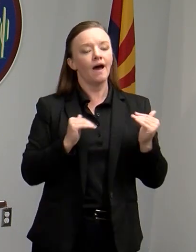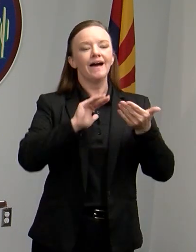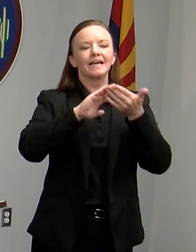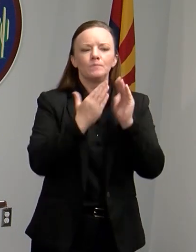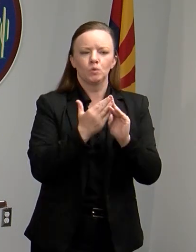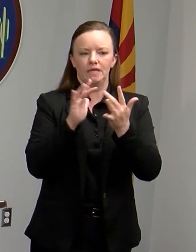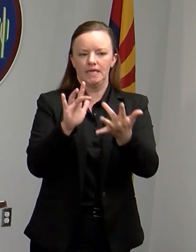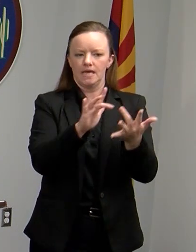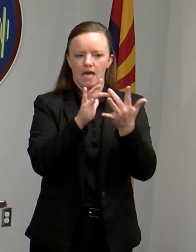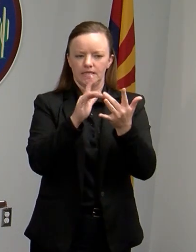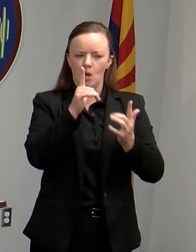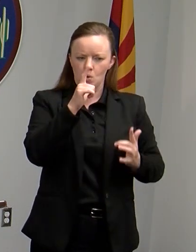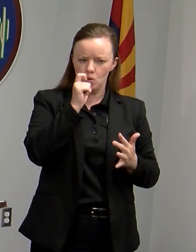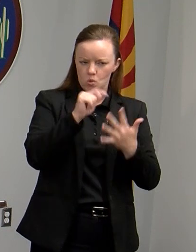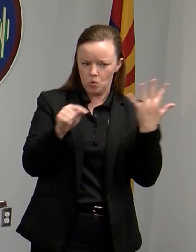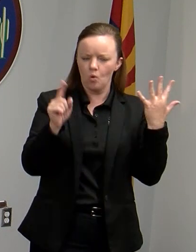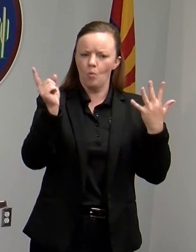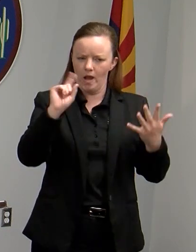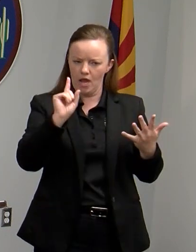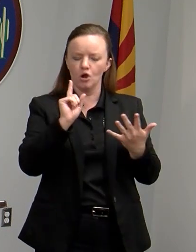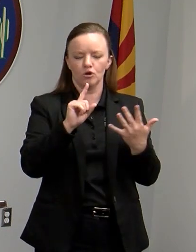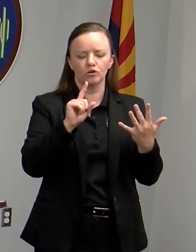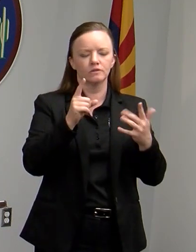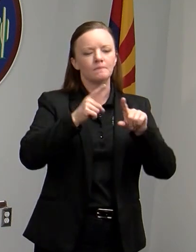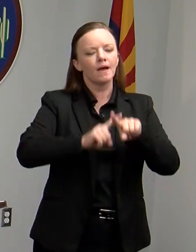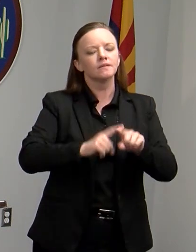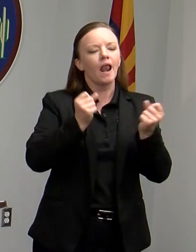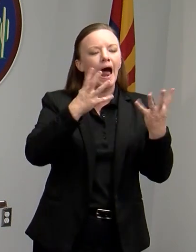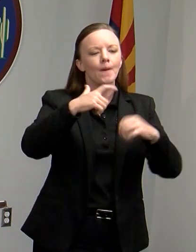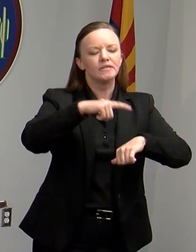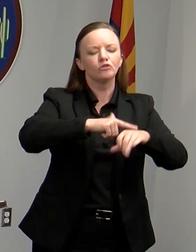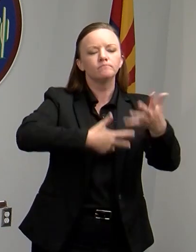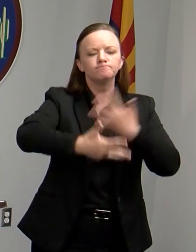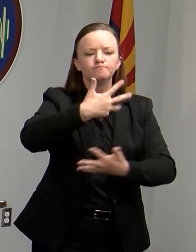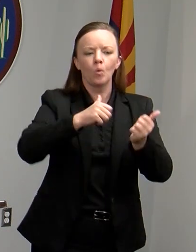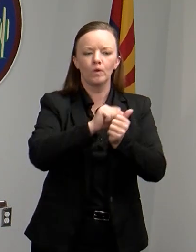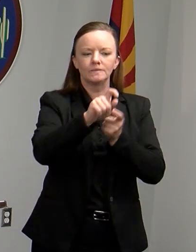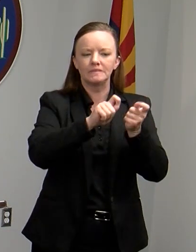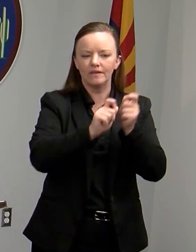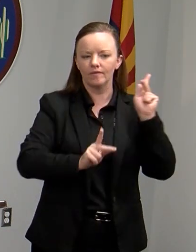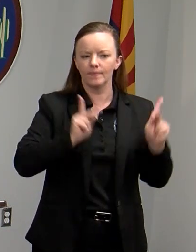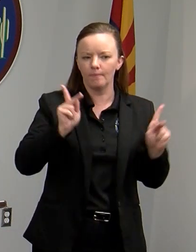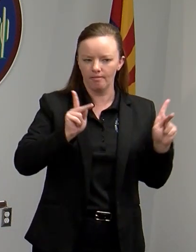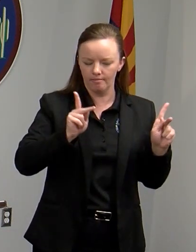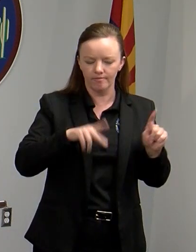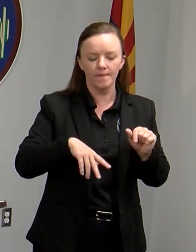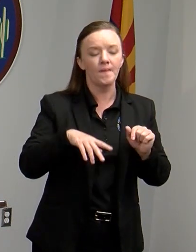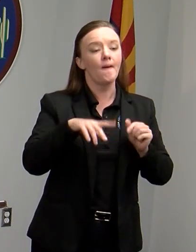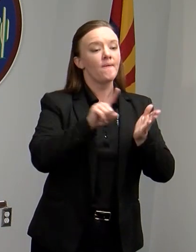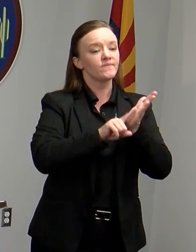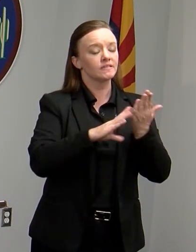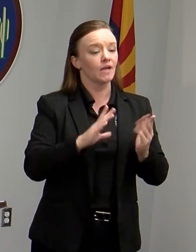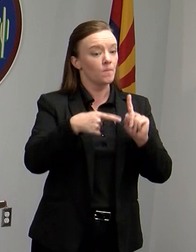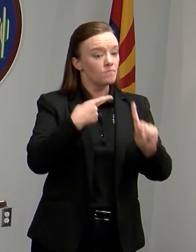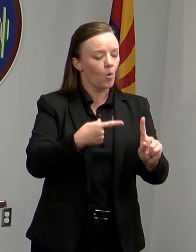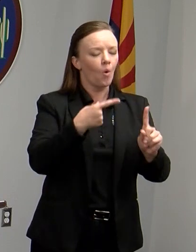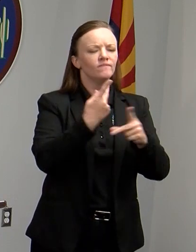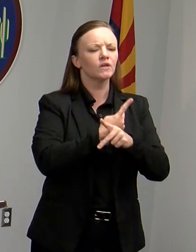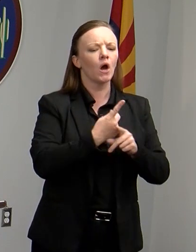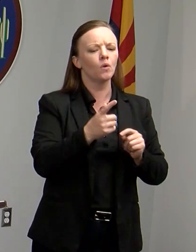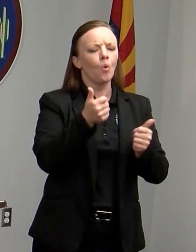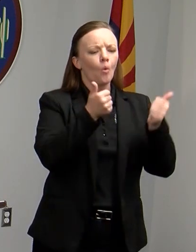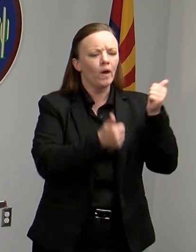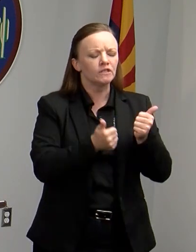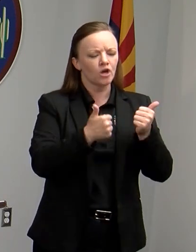time they spent with the person while infected. So the investigator is trying to discover who of the contacts could be